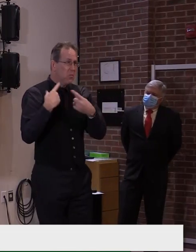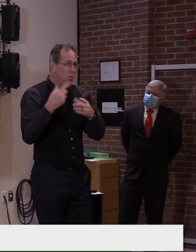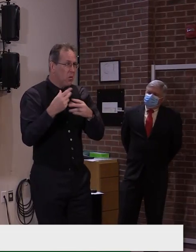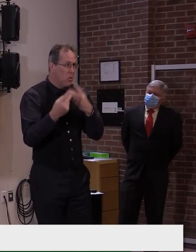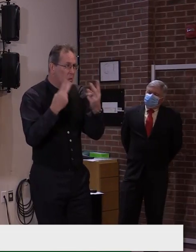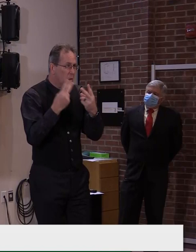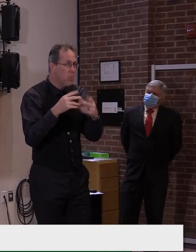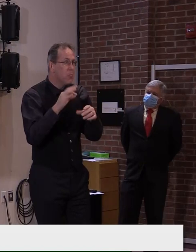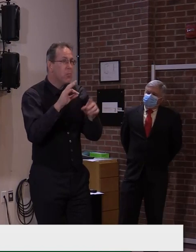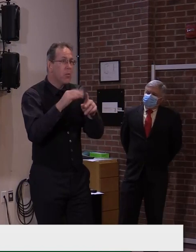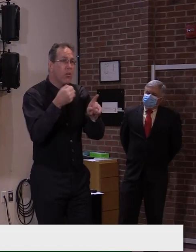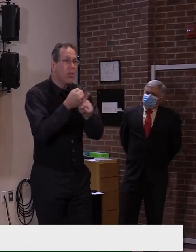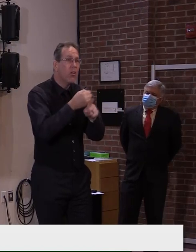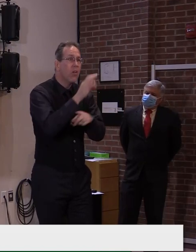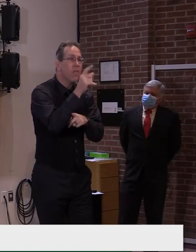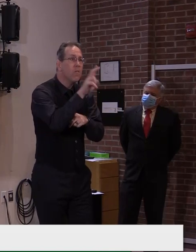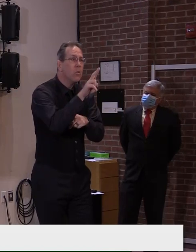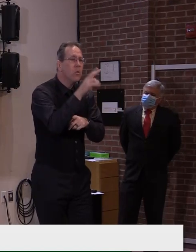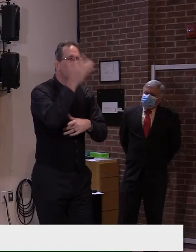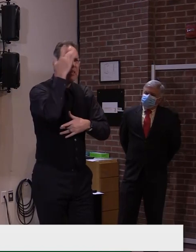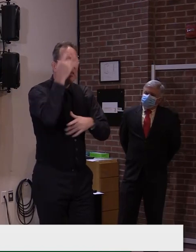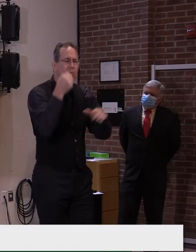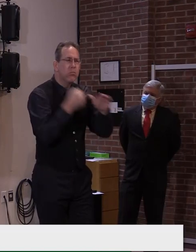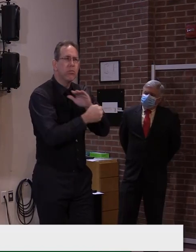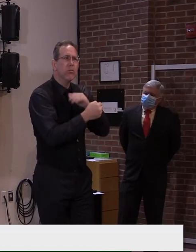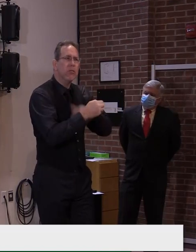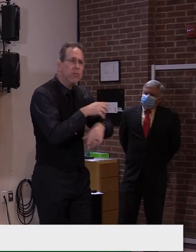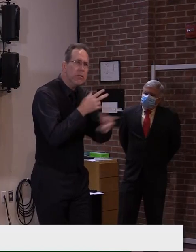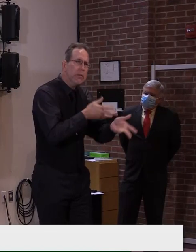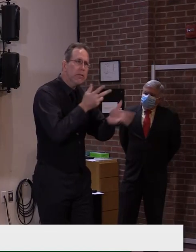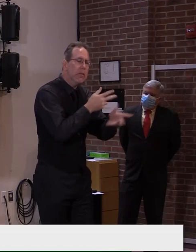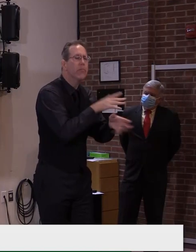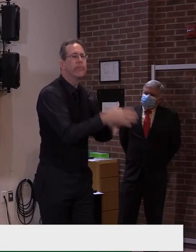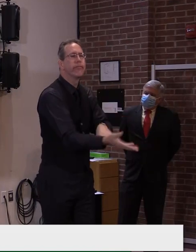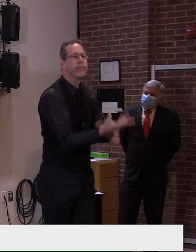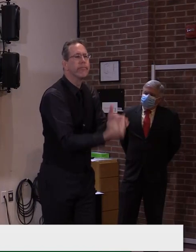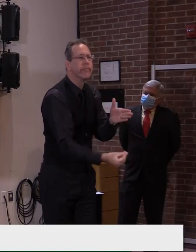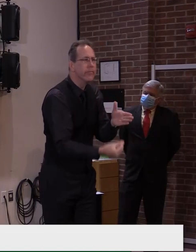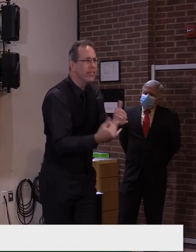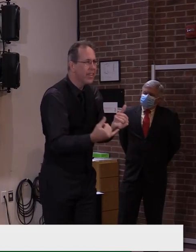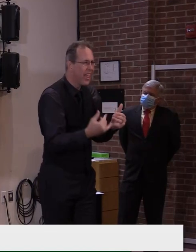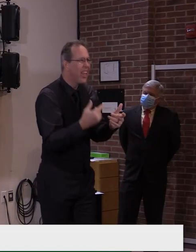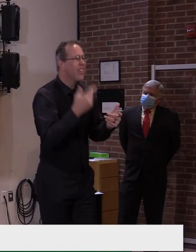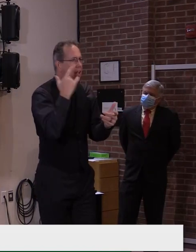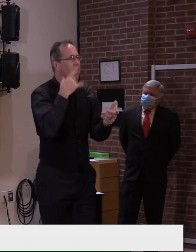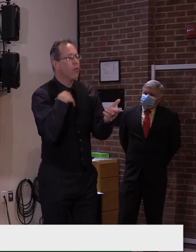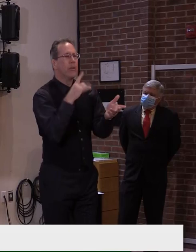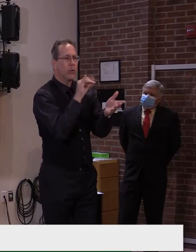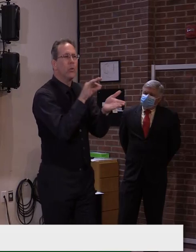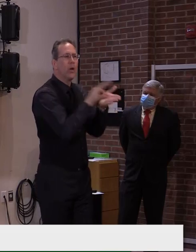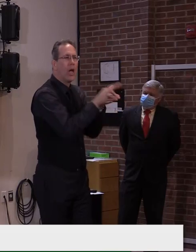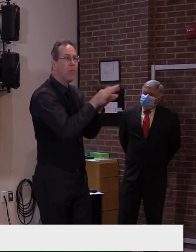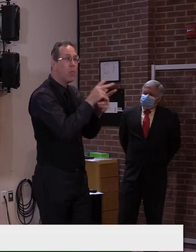from a year-to-year standpoint. So though we're not endemic yet with the